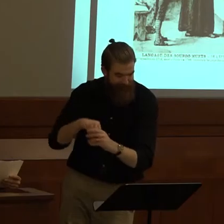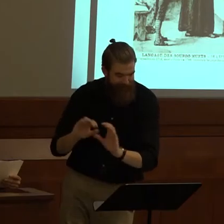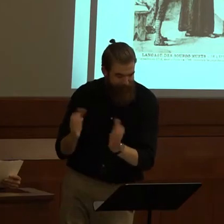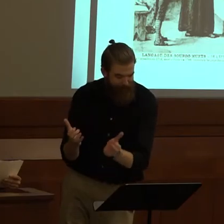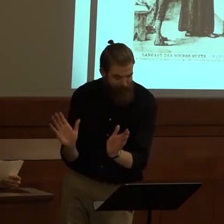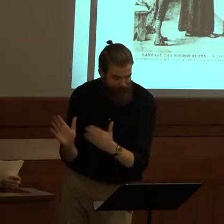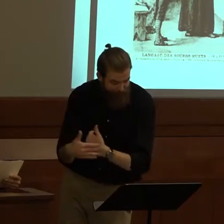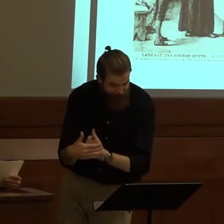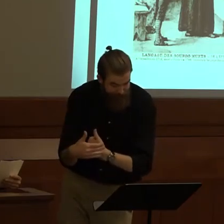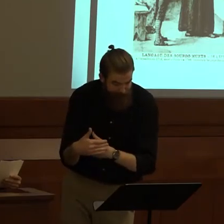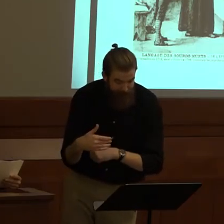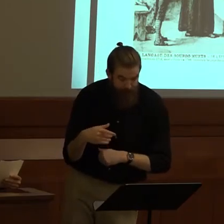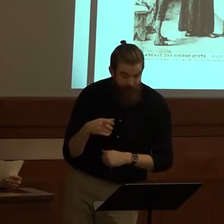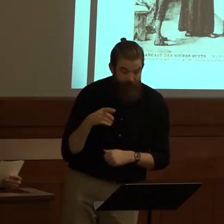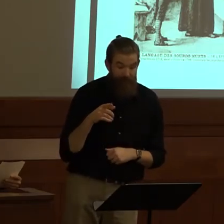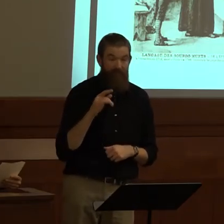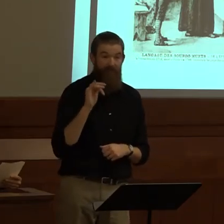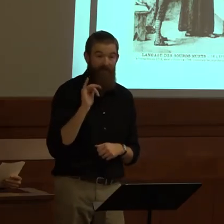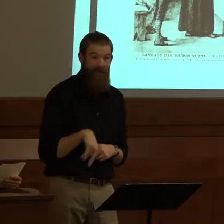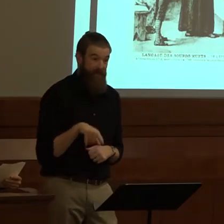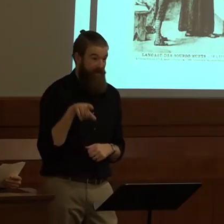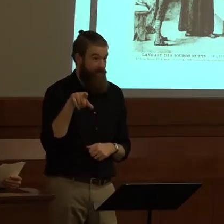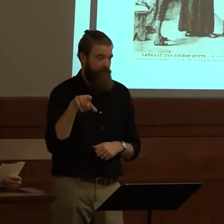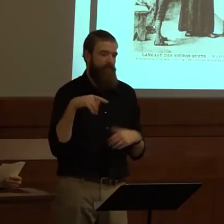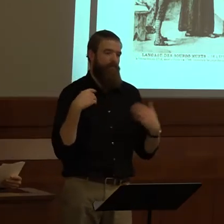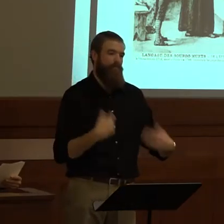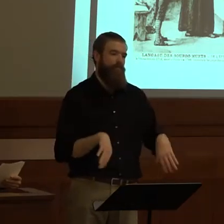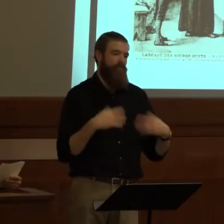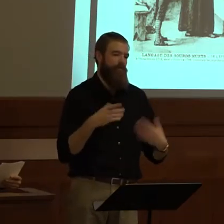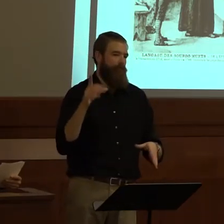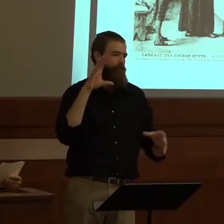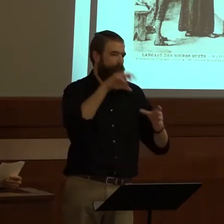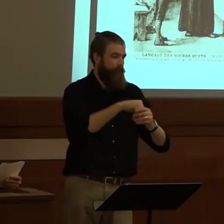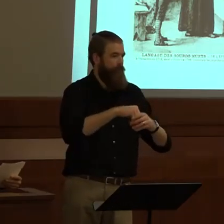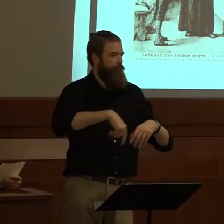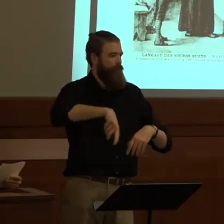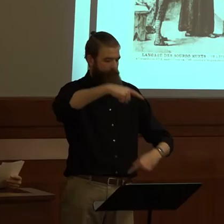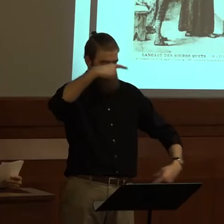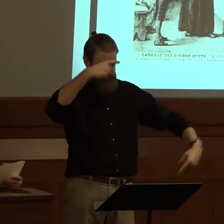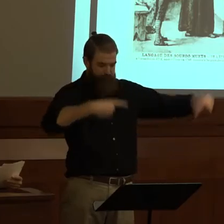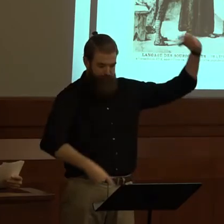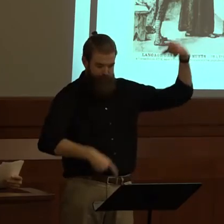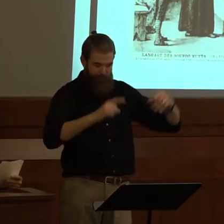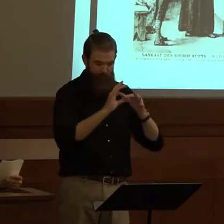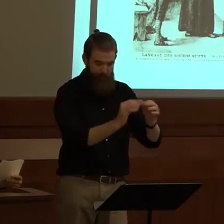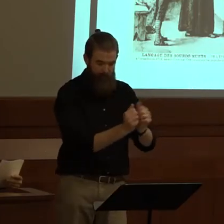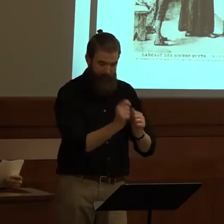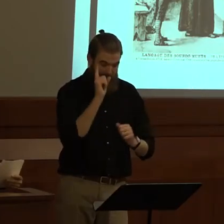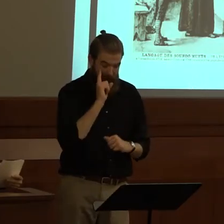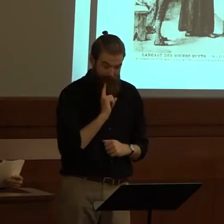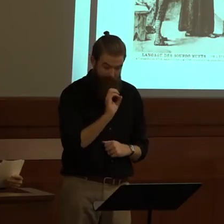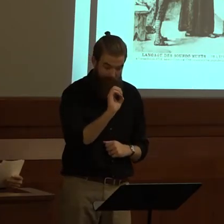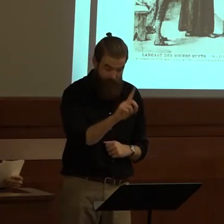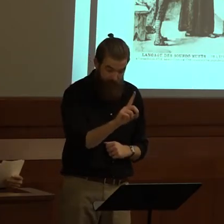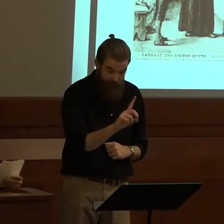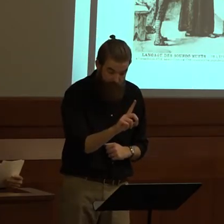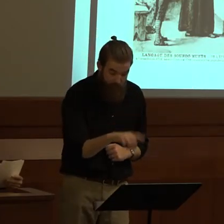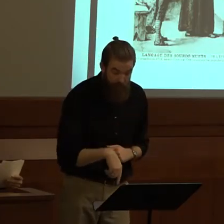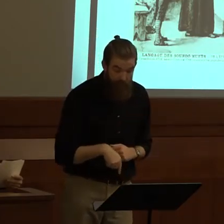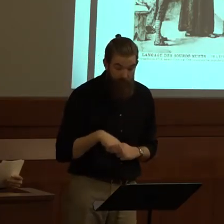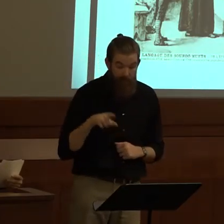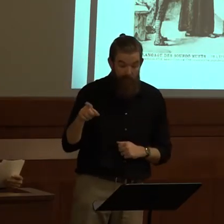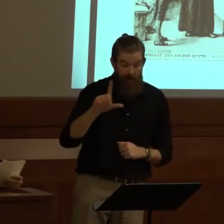His life was a product of the controversy over methods in deaf education. Signs for La Fonta were not